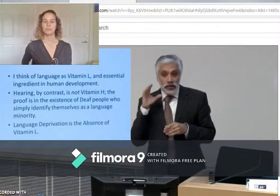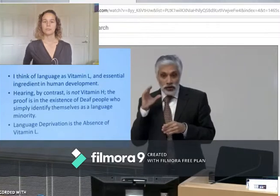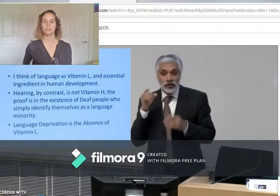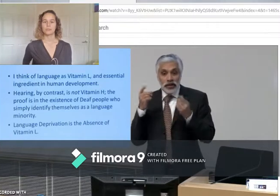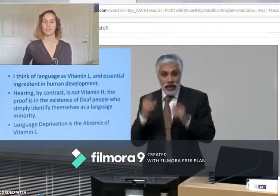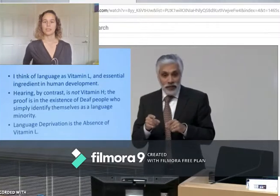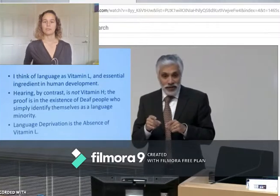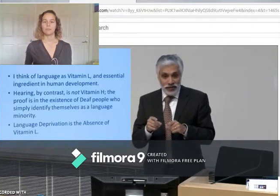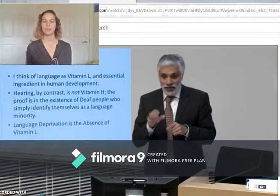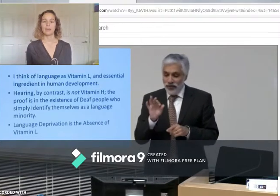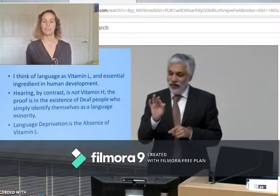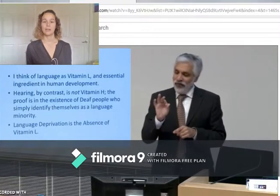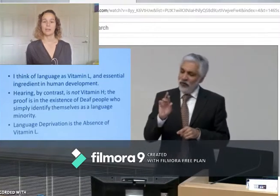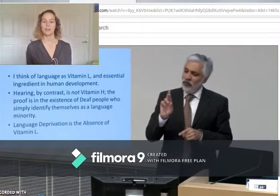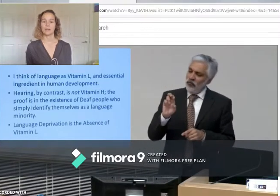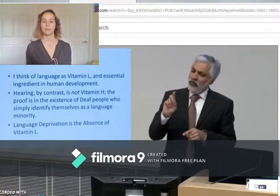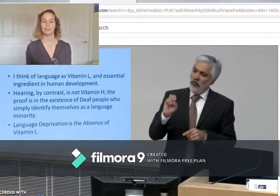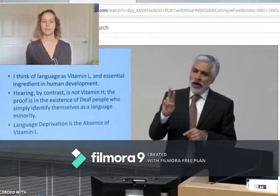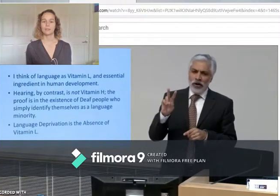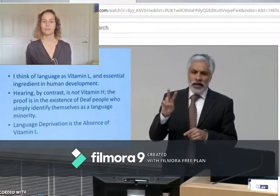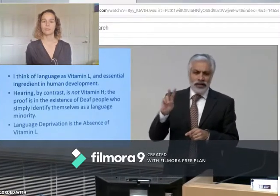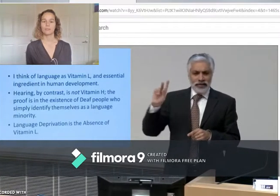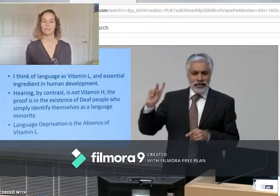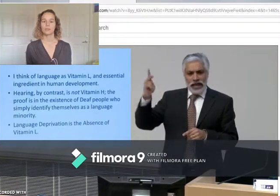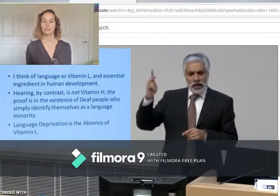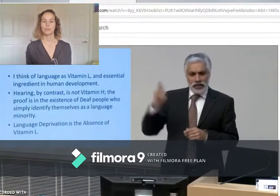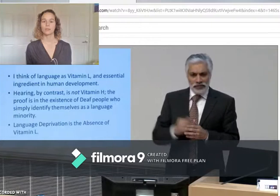We knew the results were negative, but we allowed it to happen anyway.